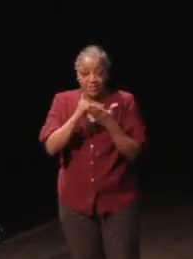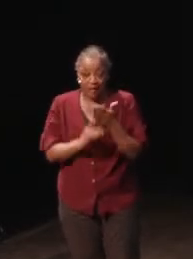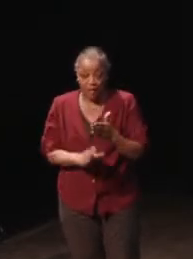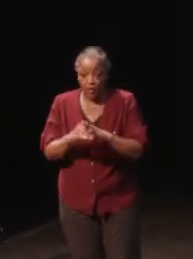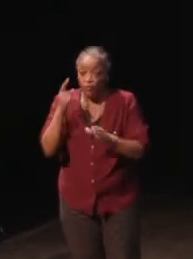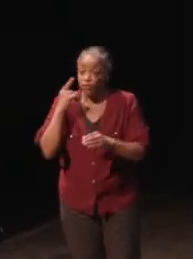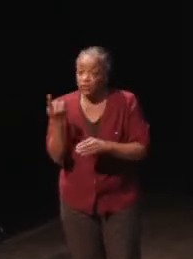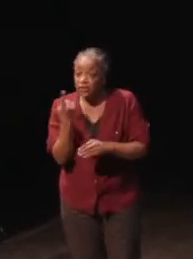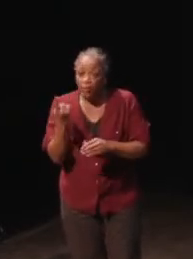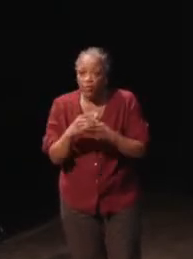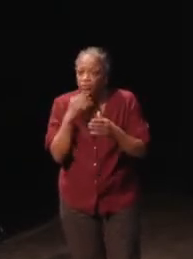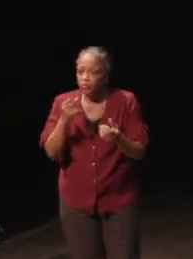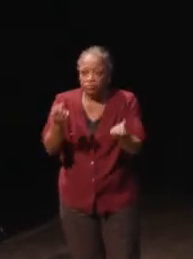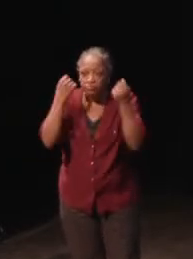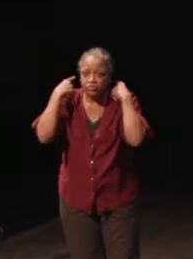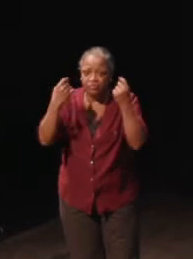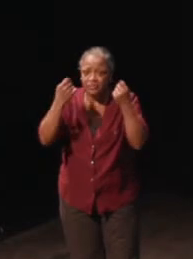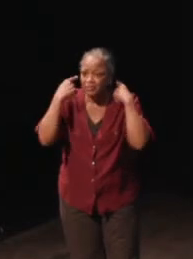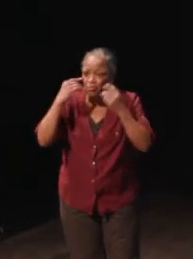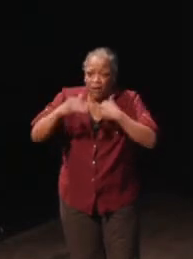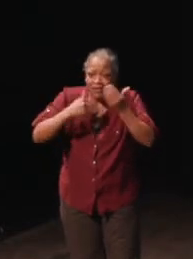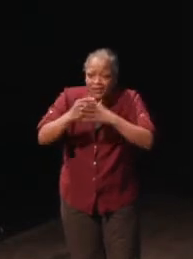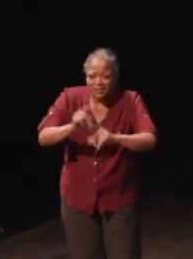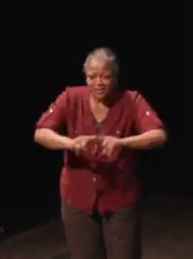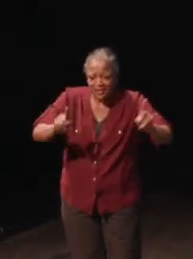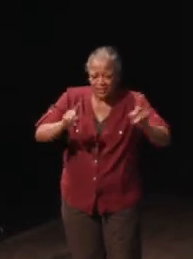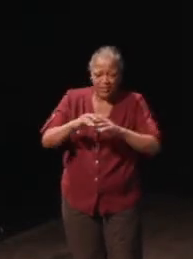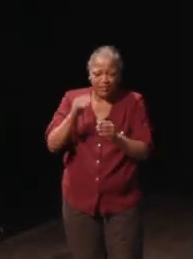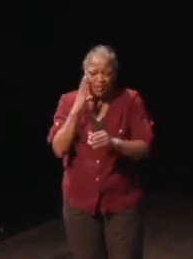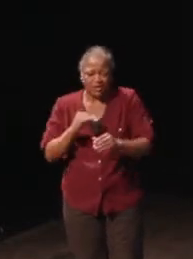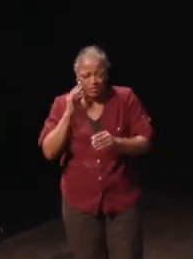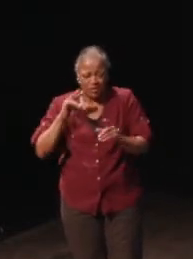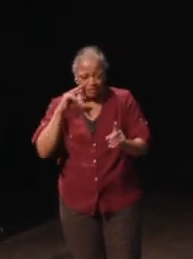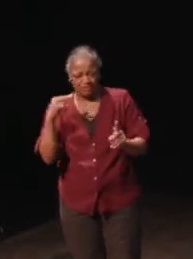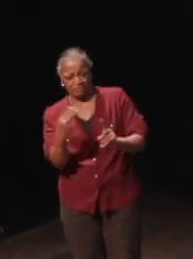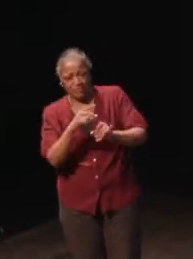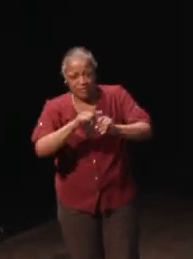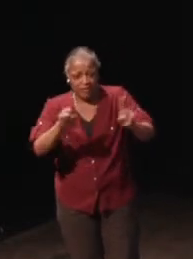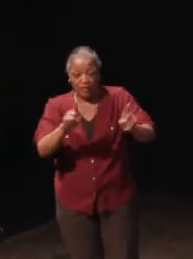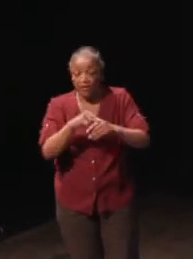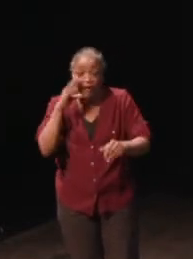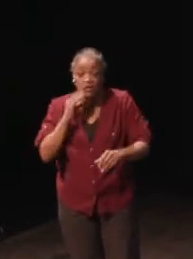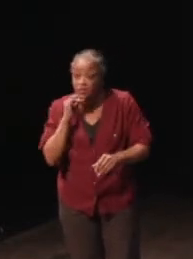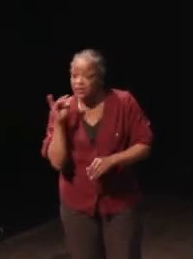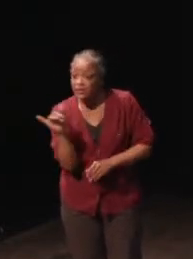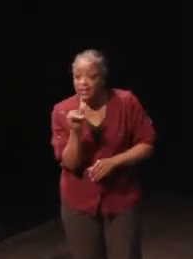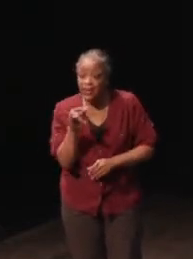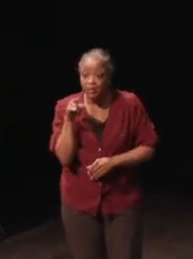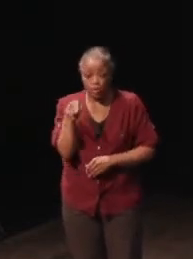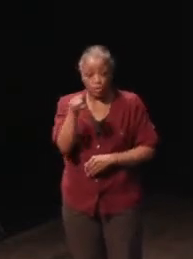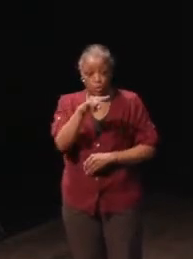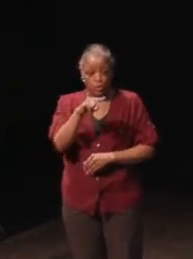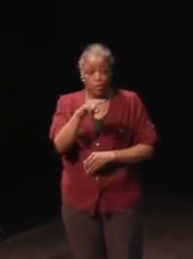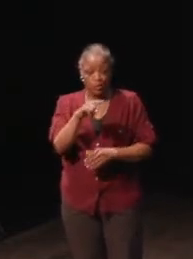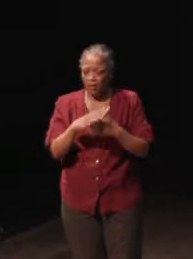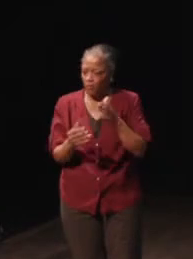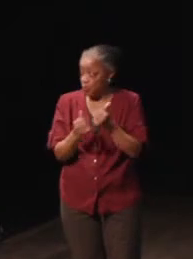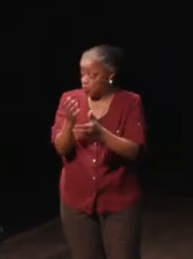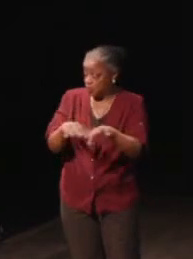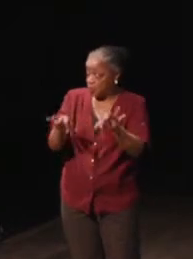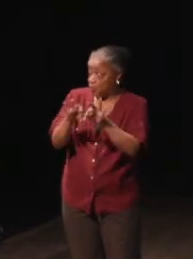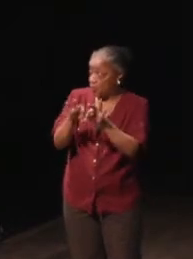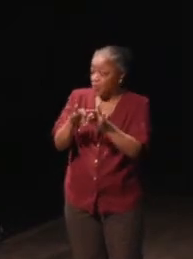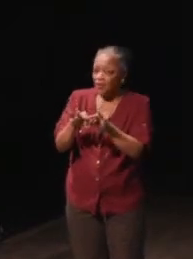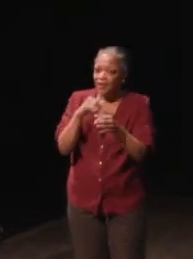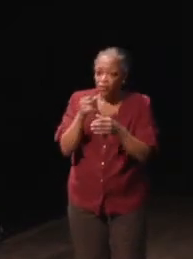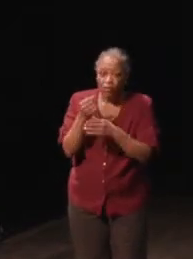not understanding, processing, and experiencing the world in the same way that you are, and most importantly,